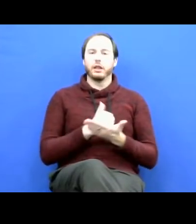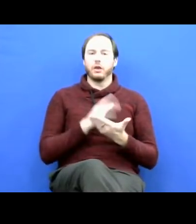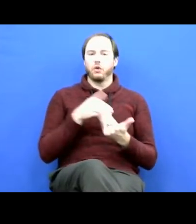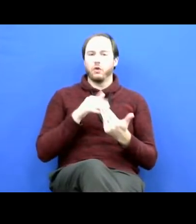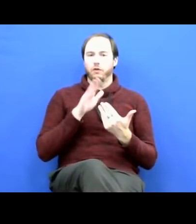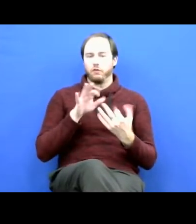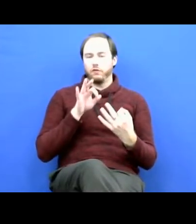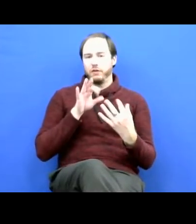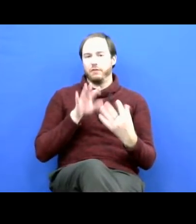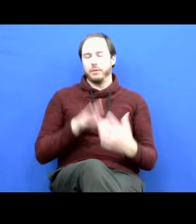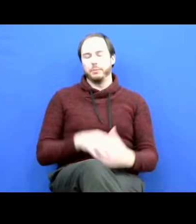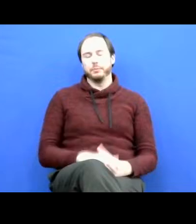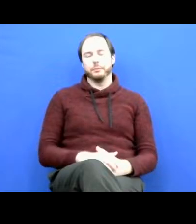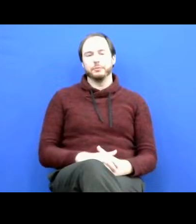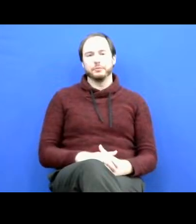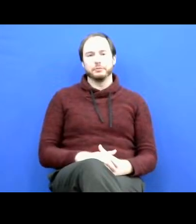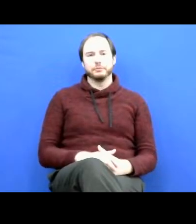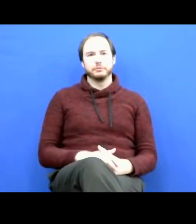adverse impacts.